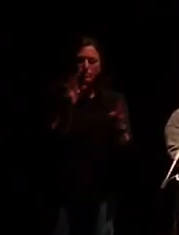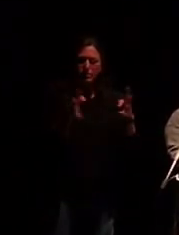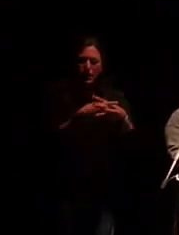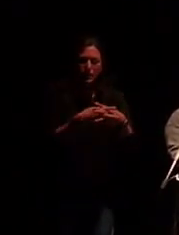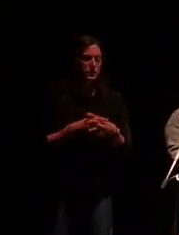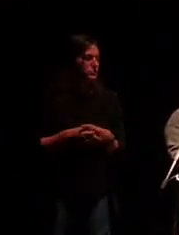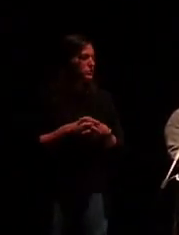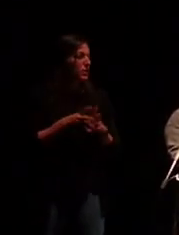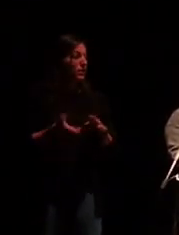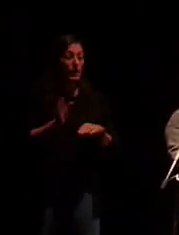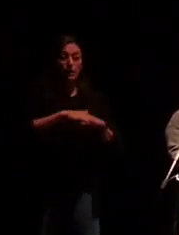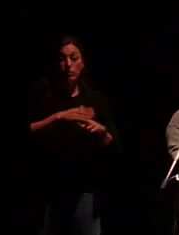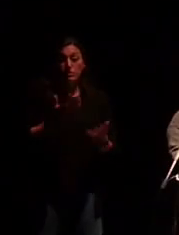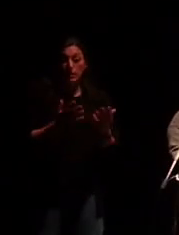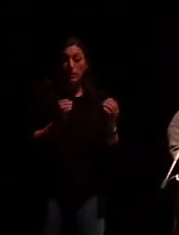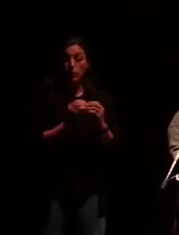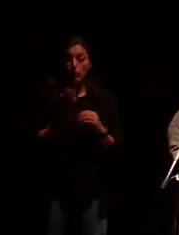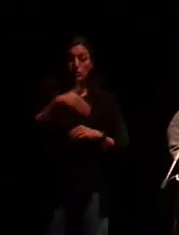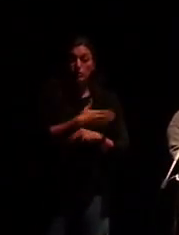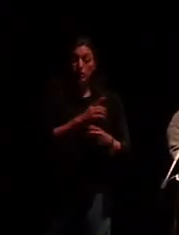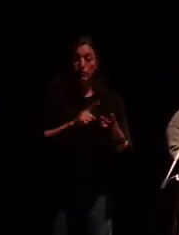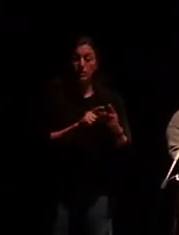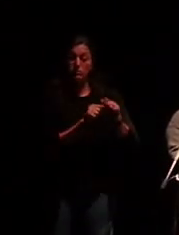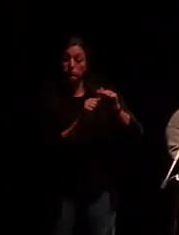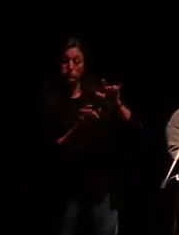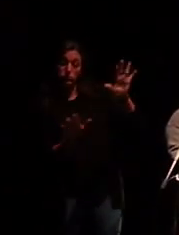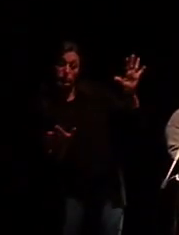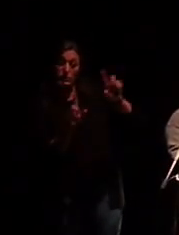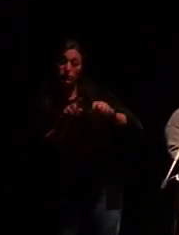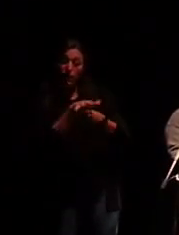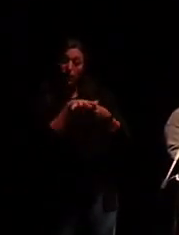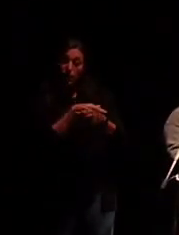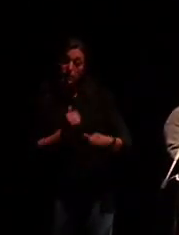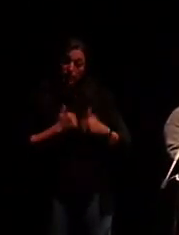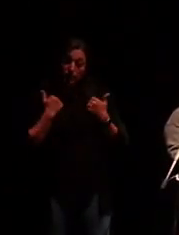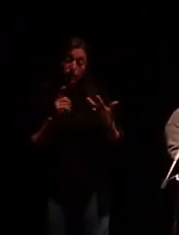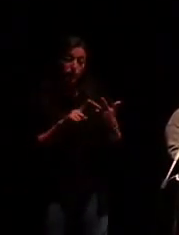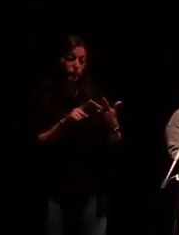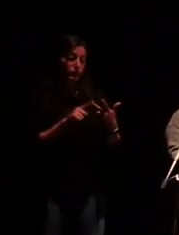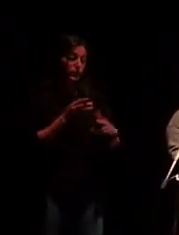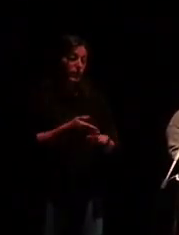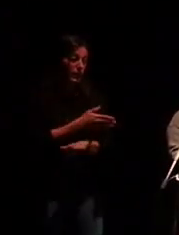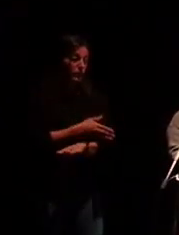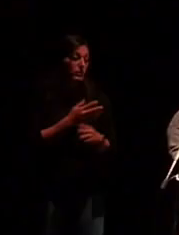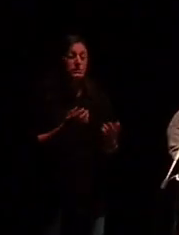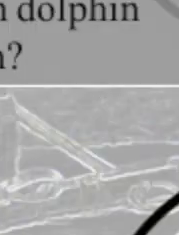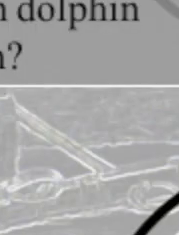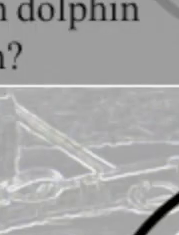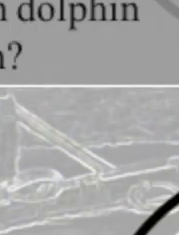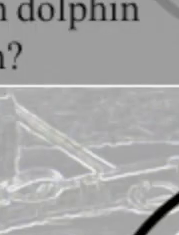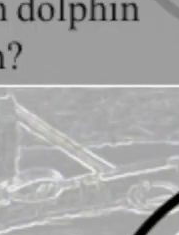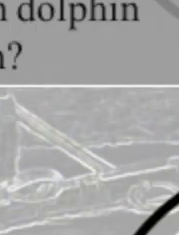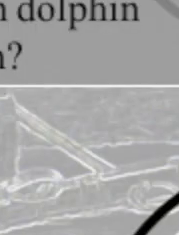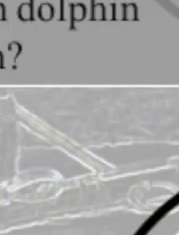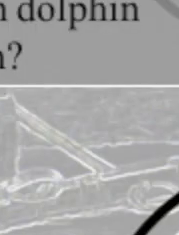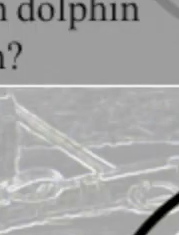their population, changes in their distribution, an increase in the fishing effort of netters, or